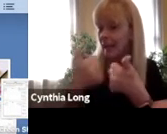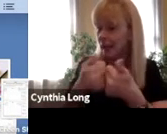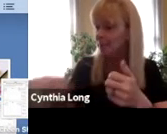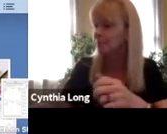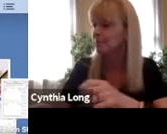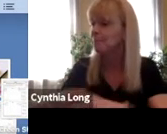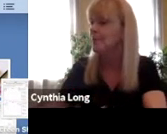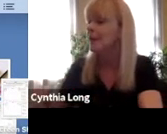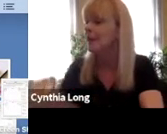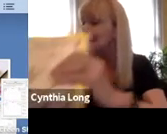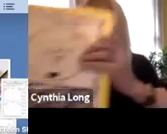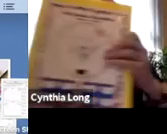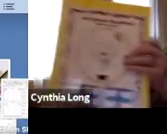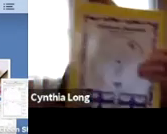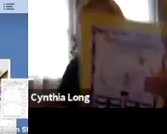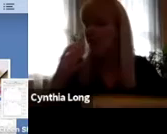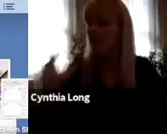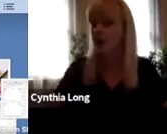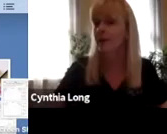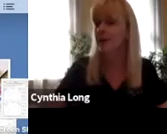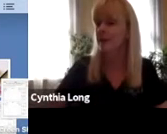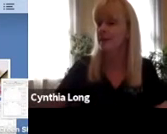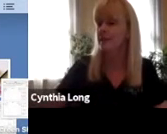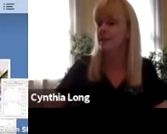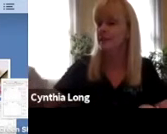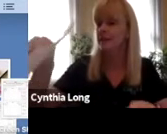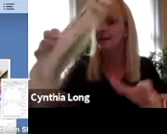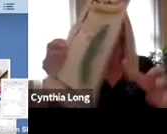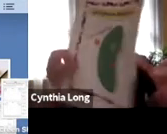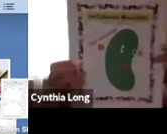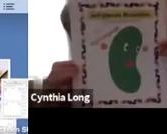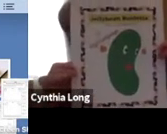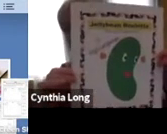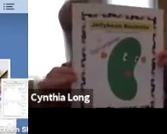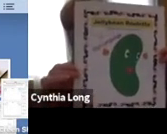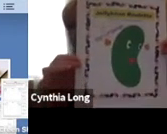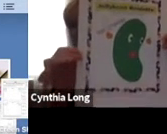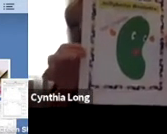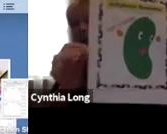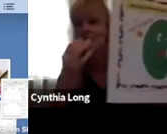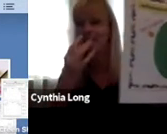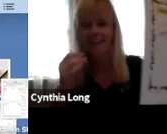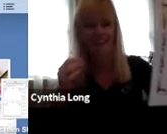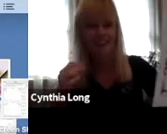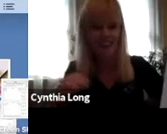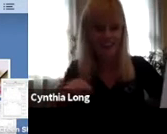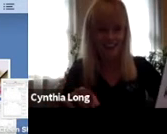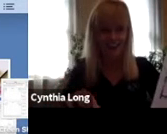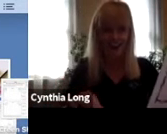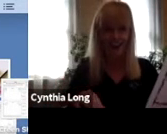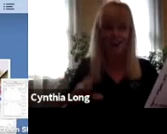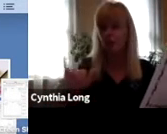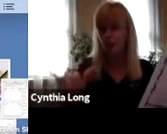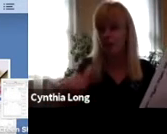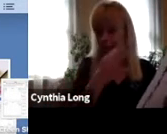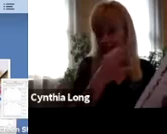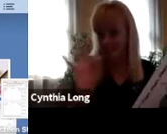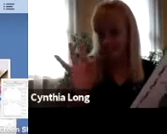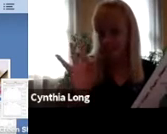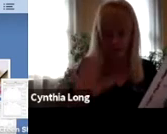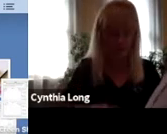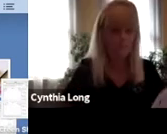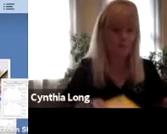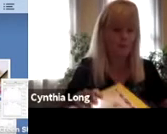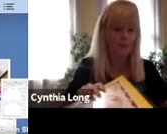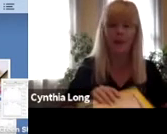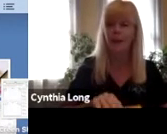bean game. Here he is. He's lots of fun. Okay. And you're going to be able to